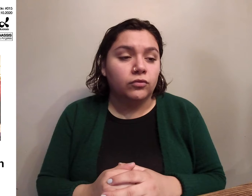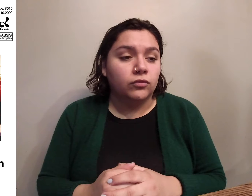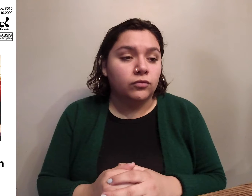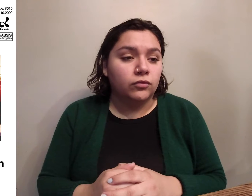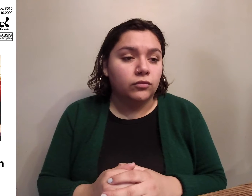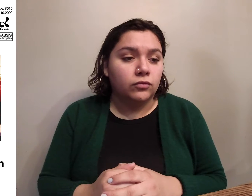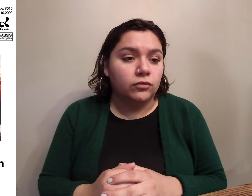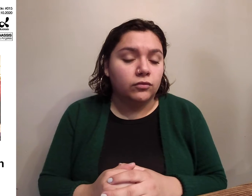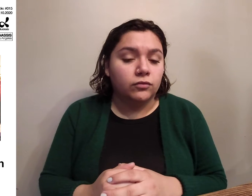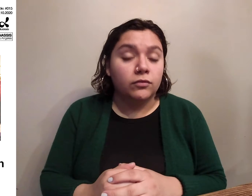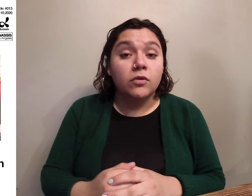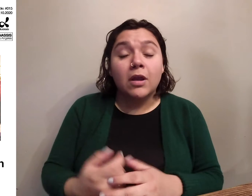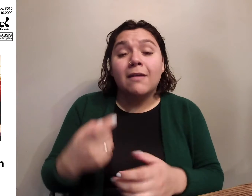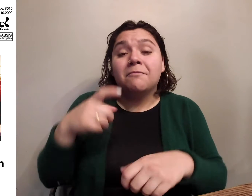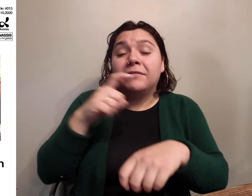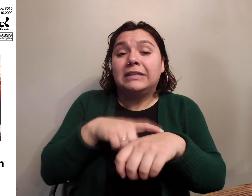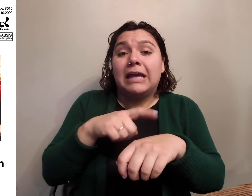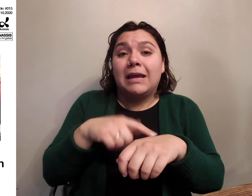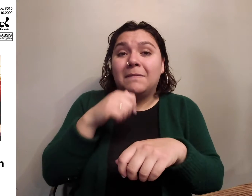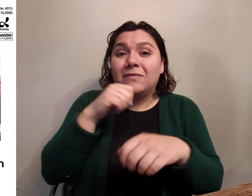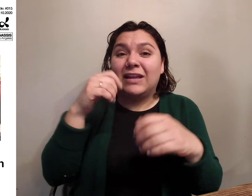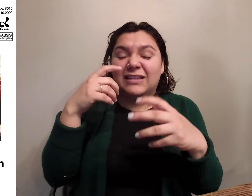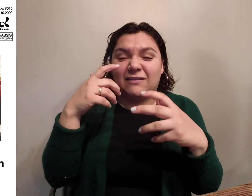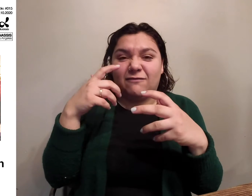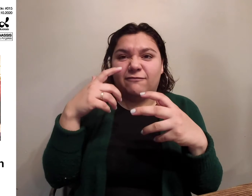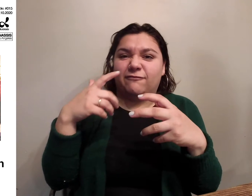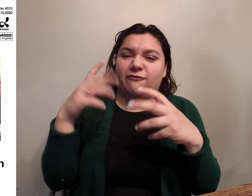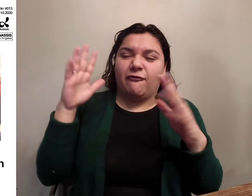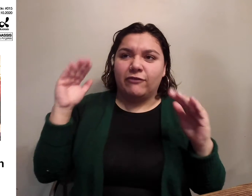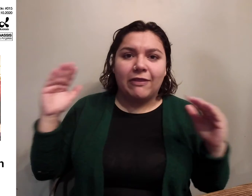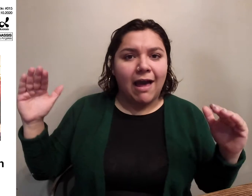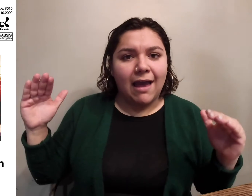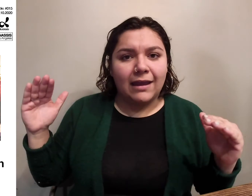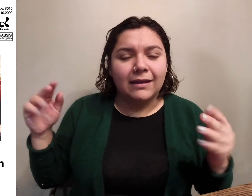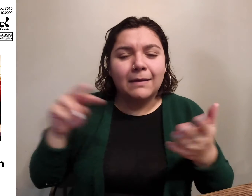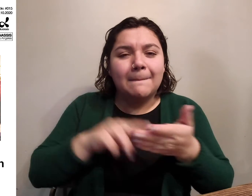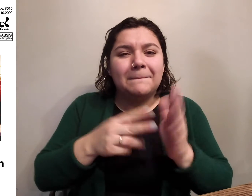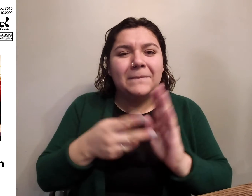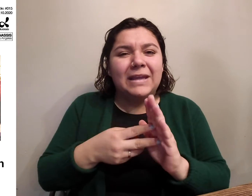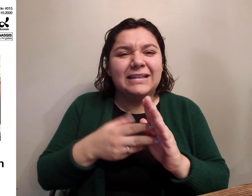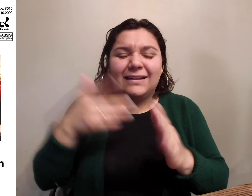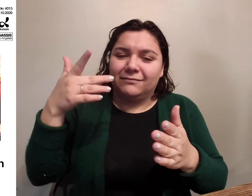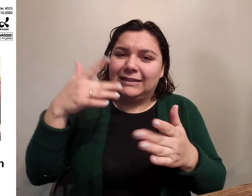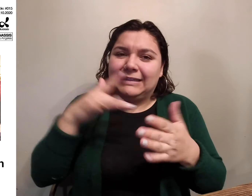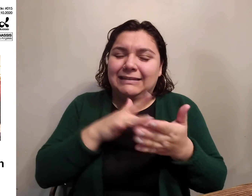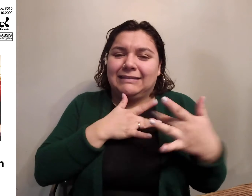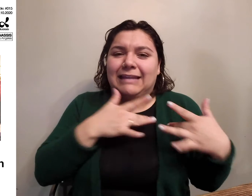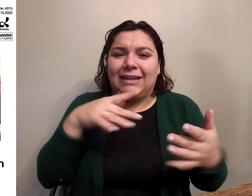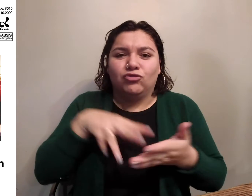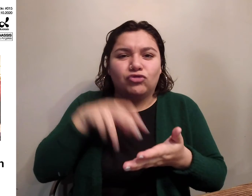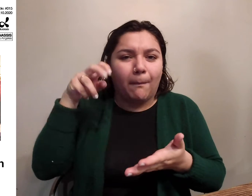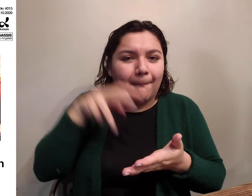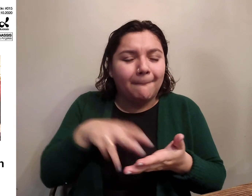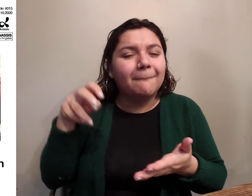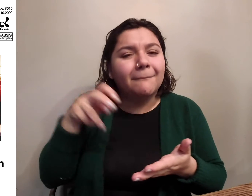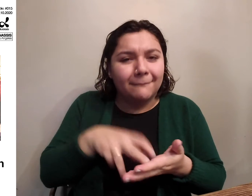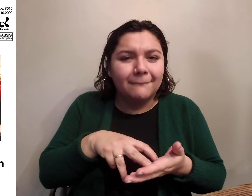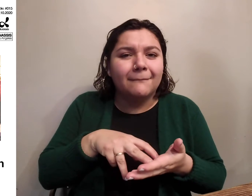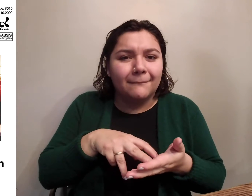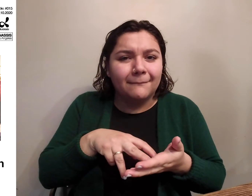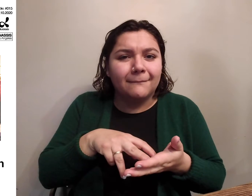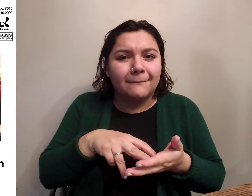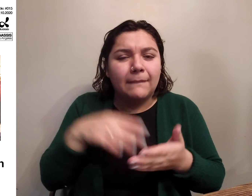Time don't fly. It bounds and leaps. I keep thinking about that,